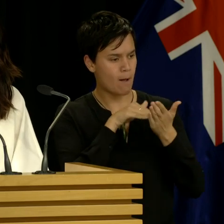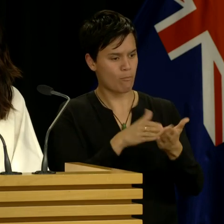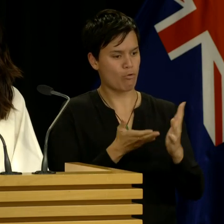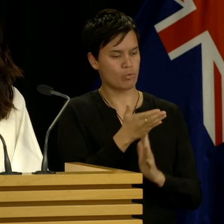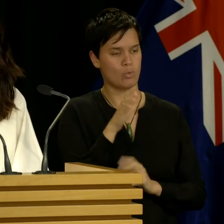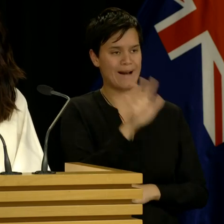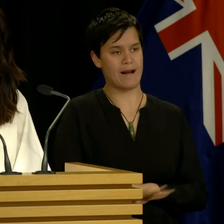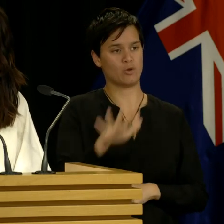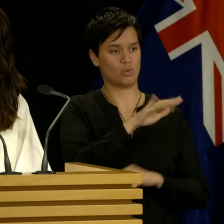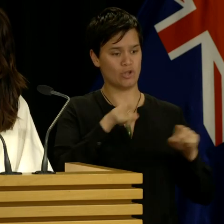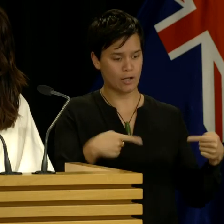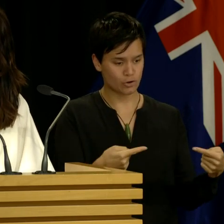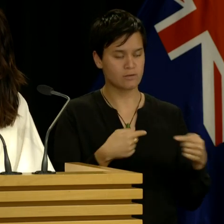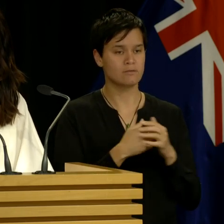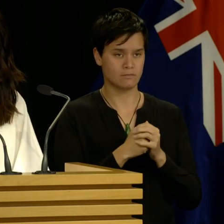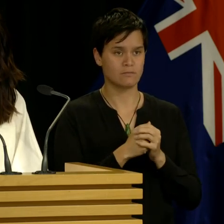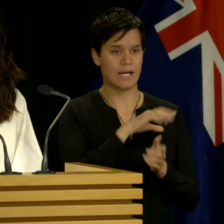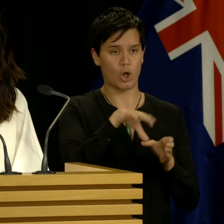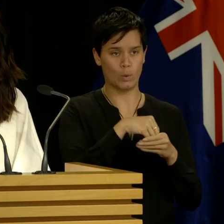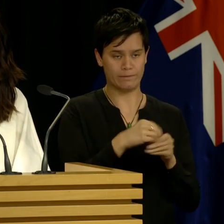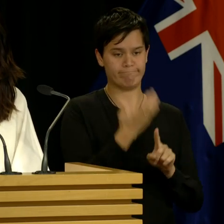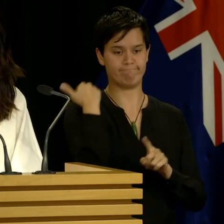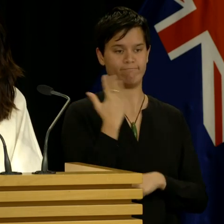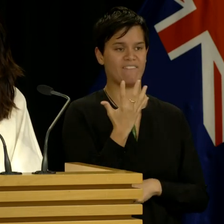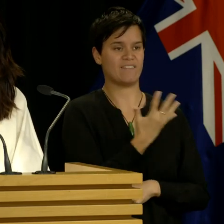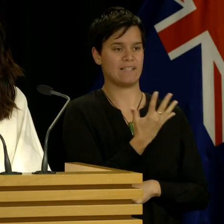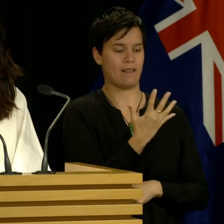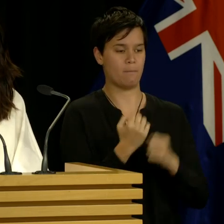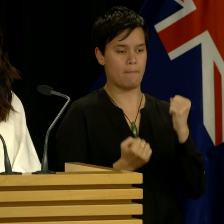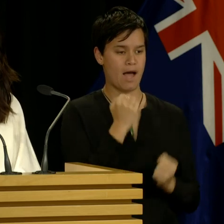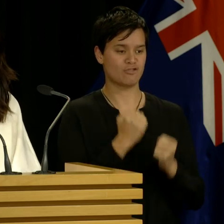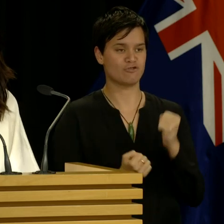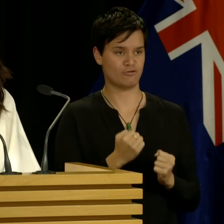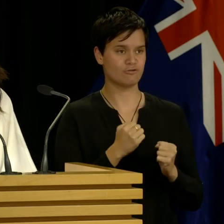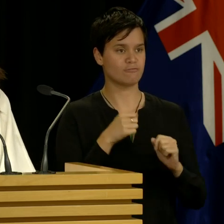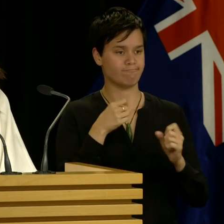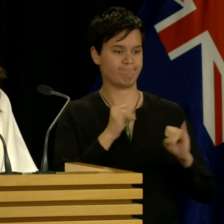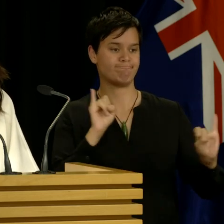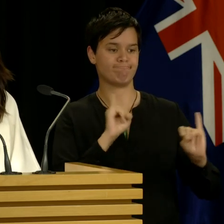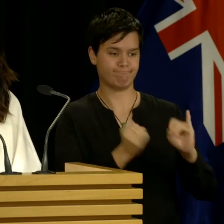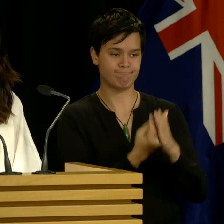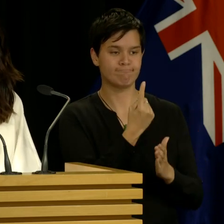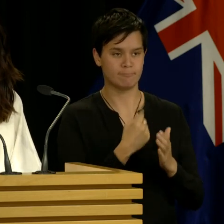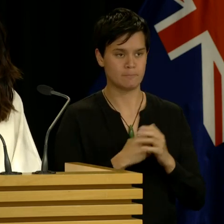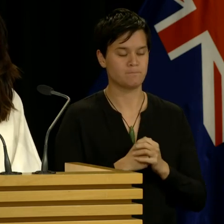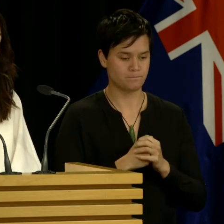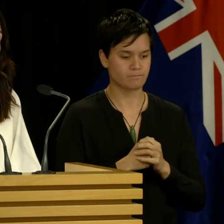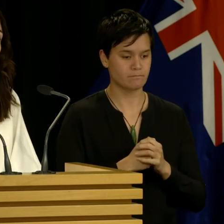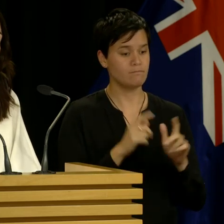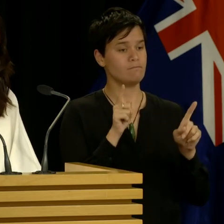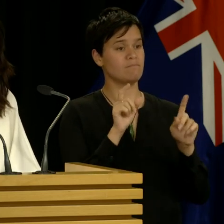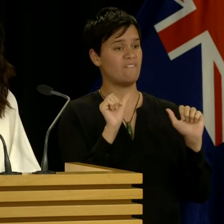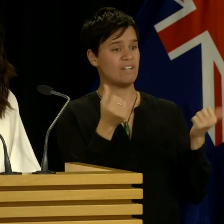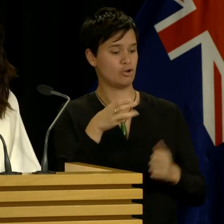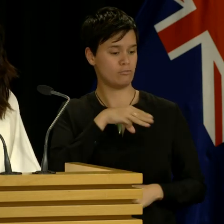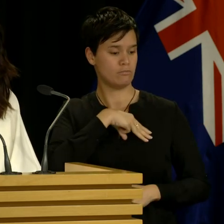and affronts to New Zealanders, including the March 15 terror attacks. Testament to his services to police, he was made a member of the New Zealand